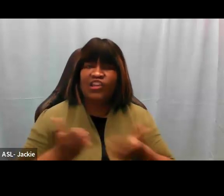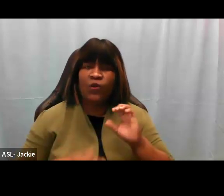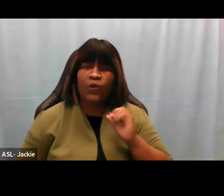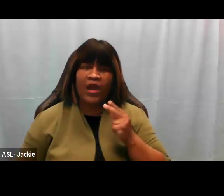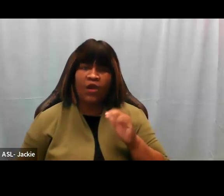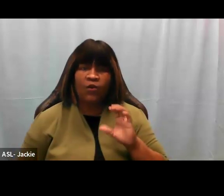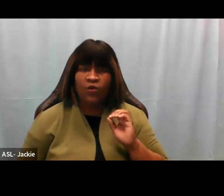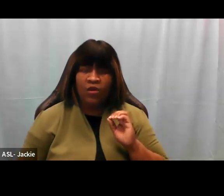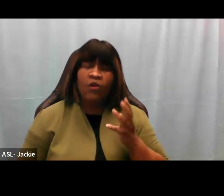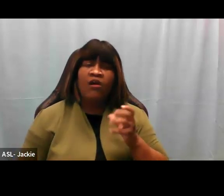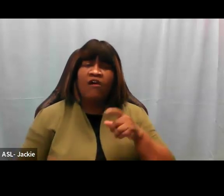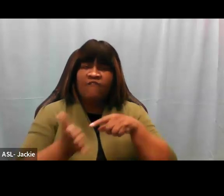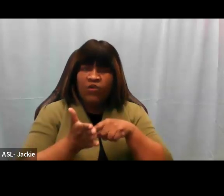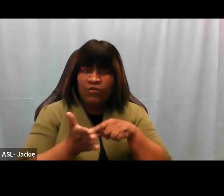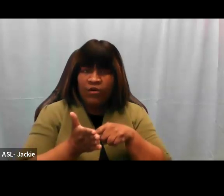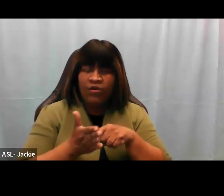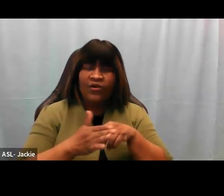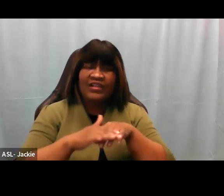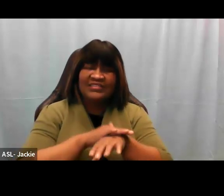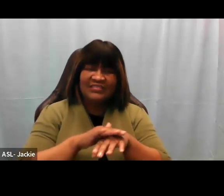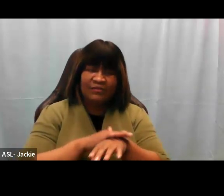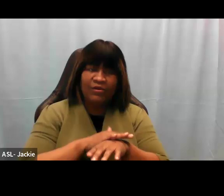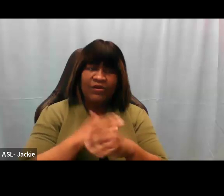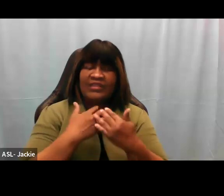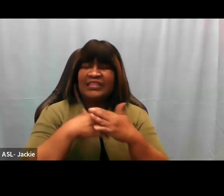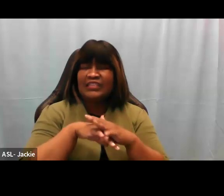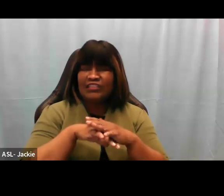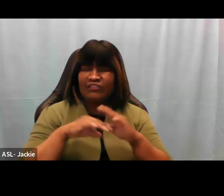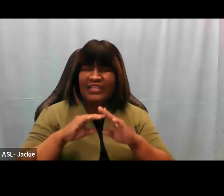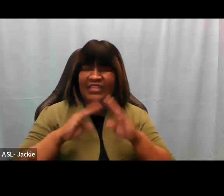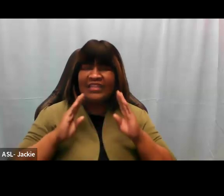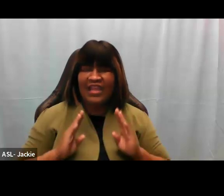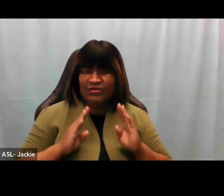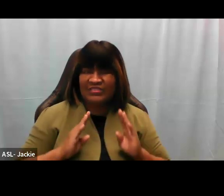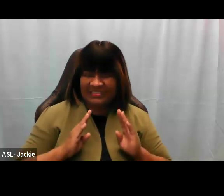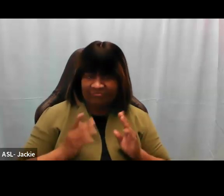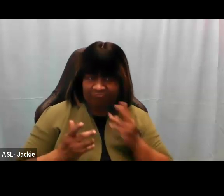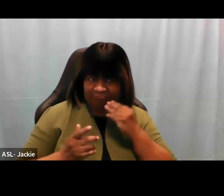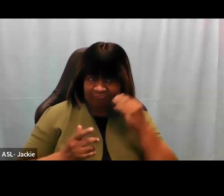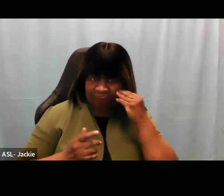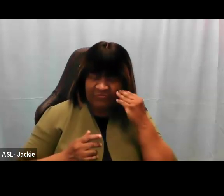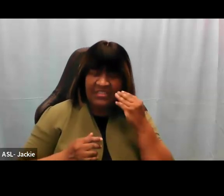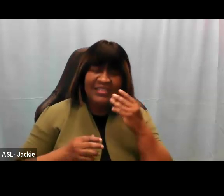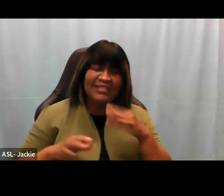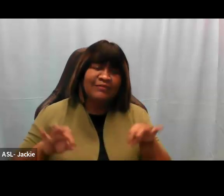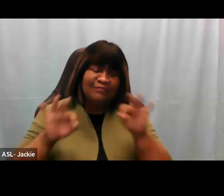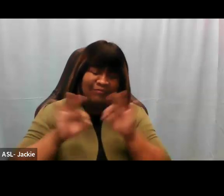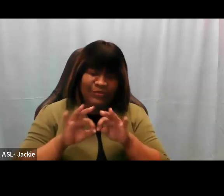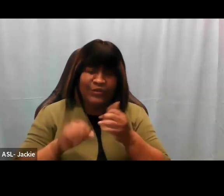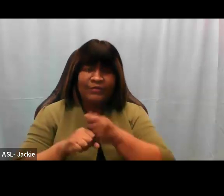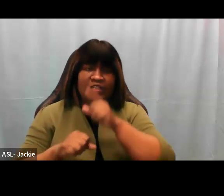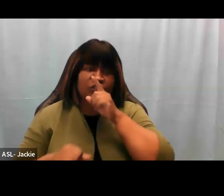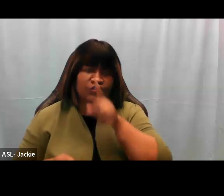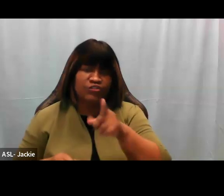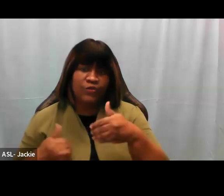that's affordable, accessible, integrated housing. Know about all the options available. Make sure not only that you have